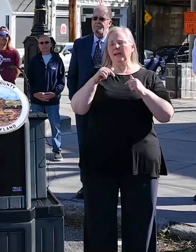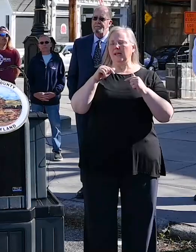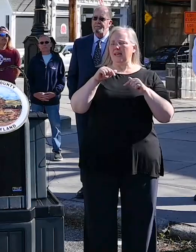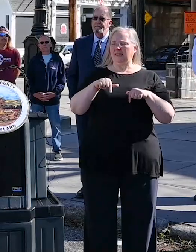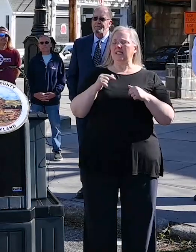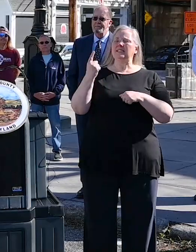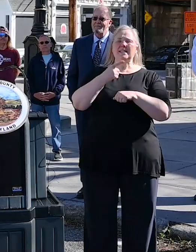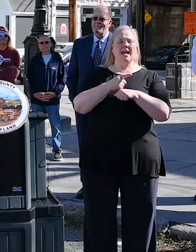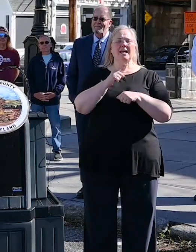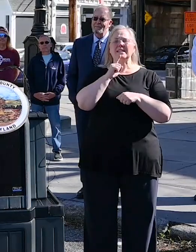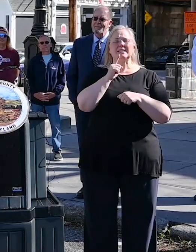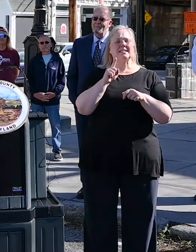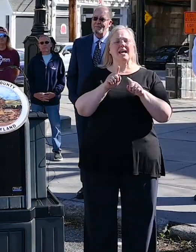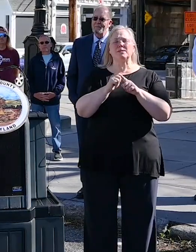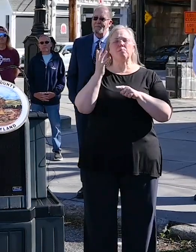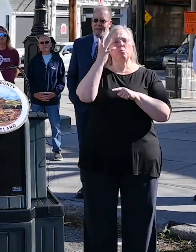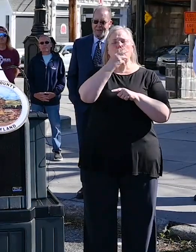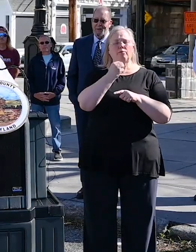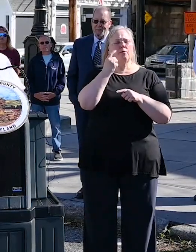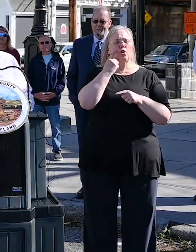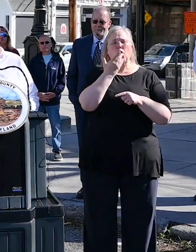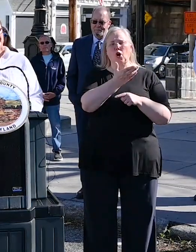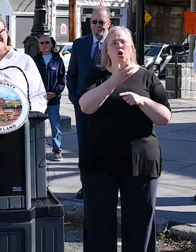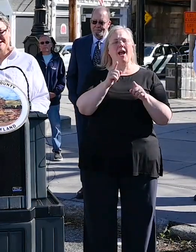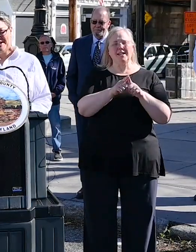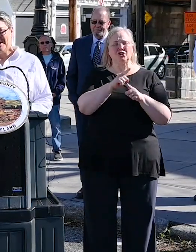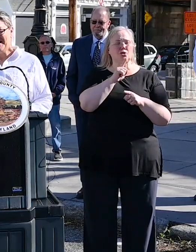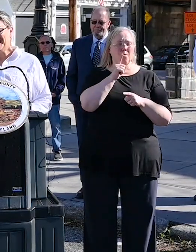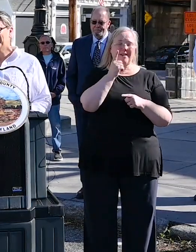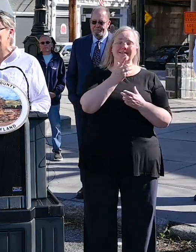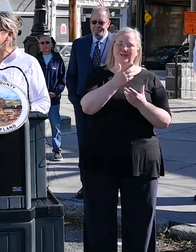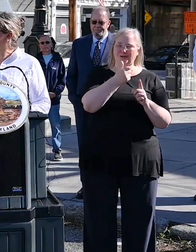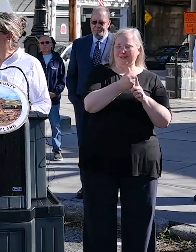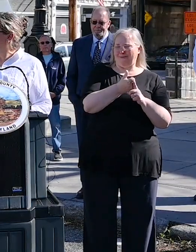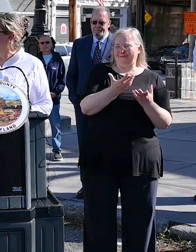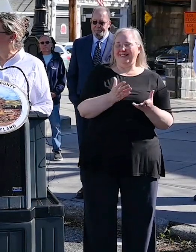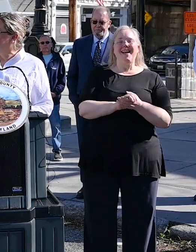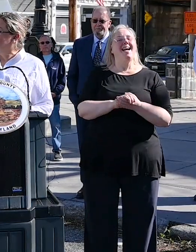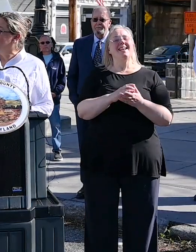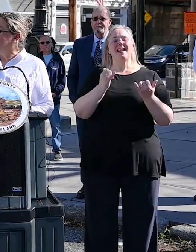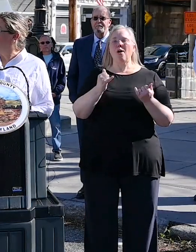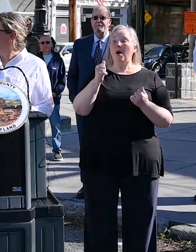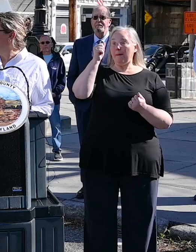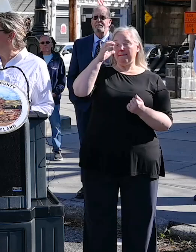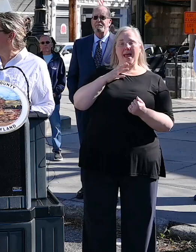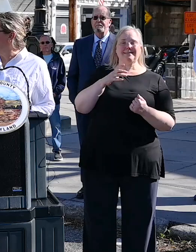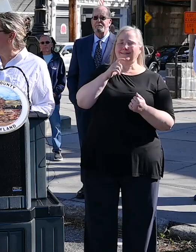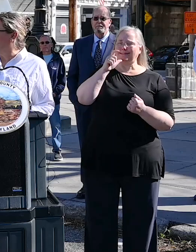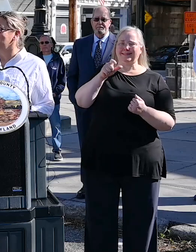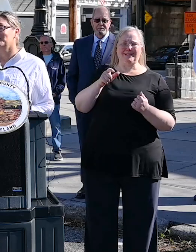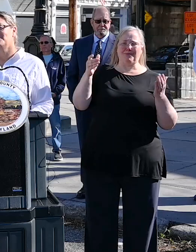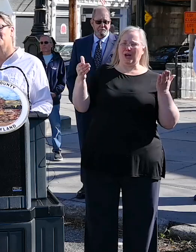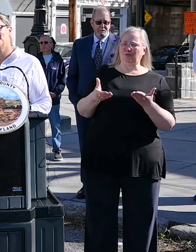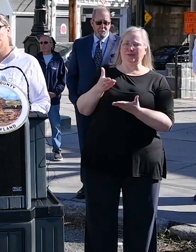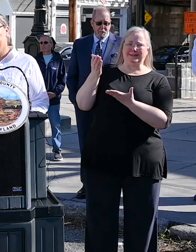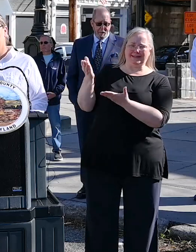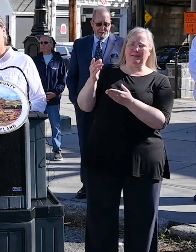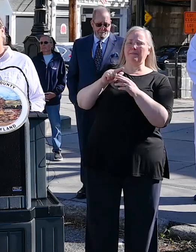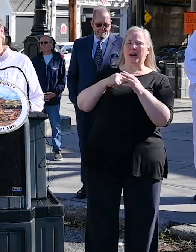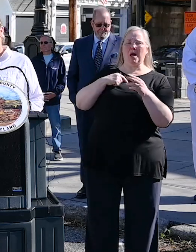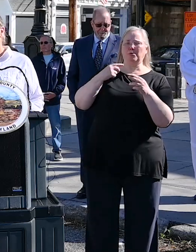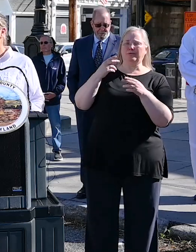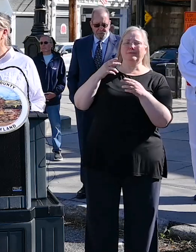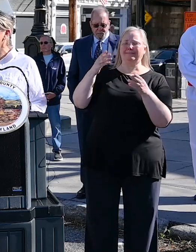is as beautiful for her as she was. And now, a man who needs no introduction, but I will introduce